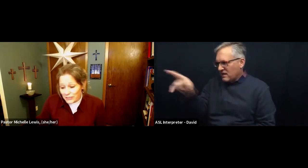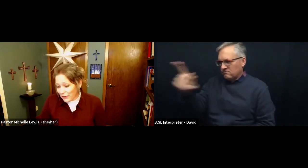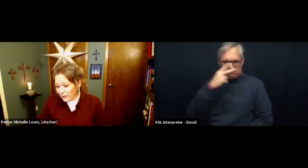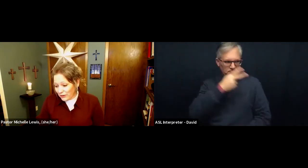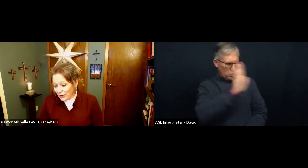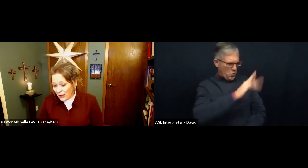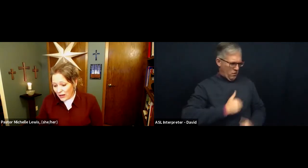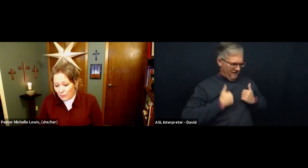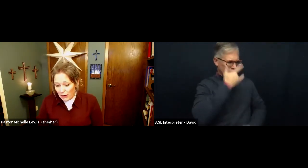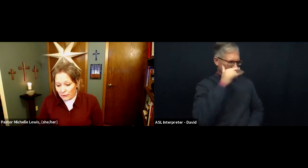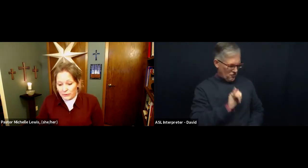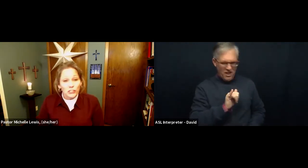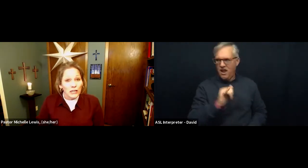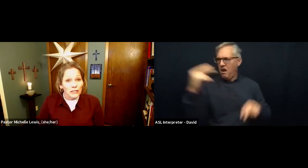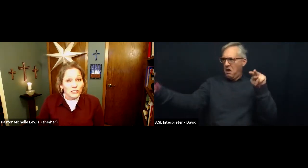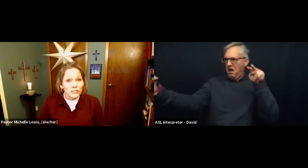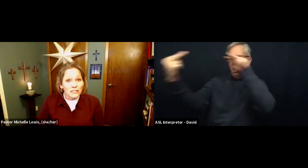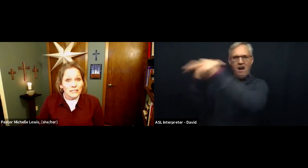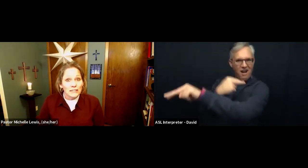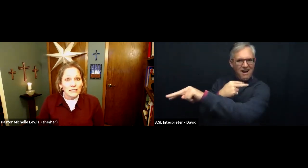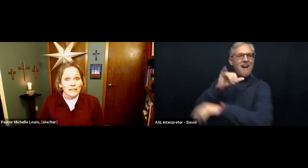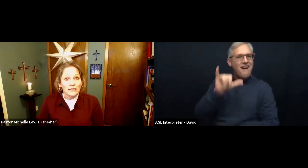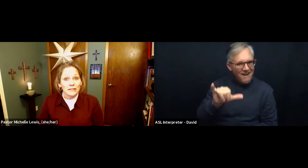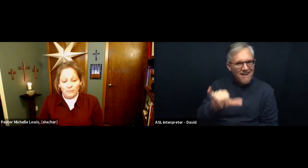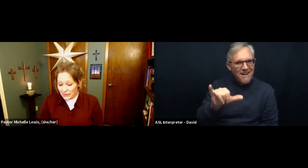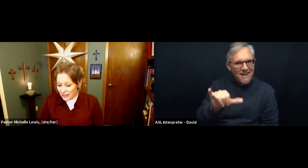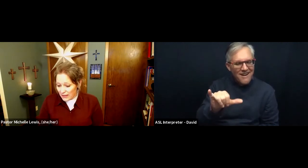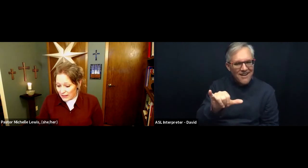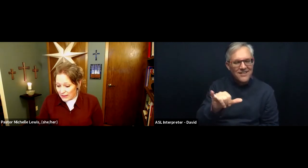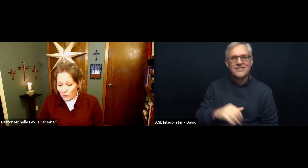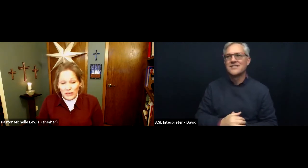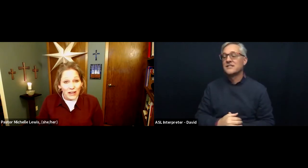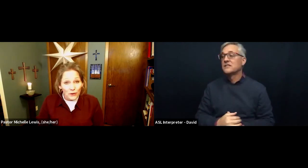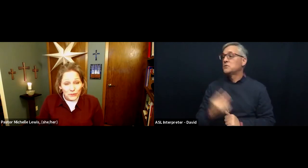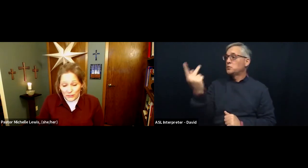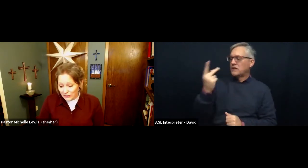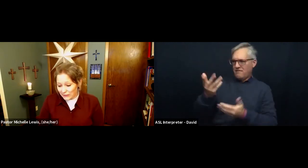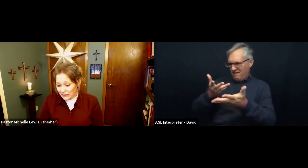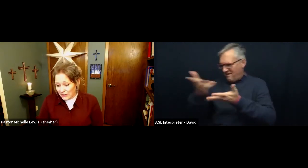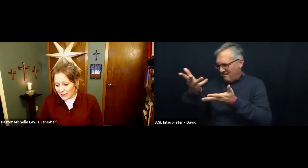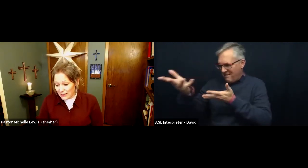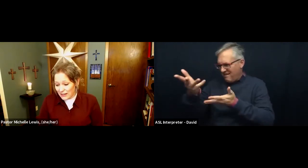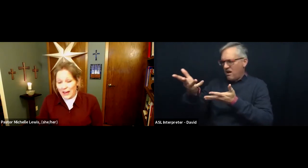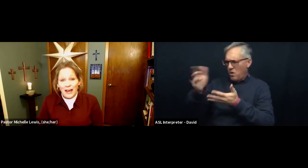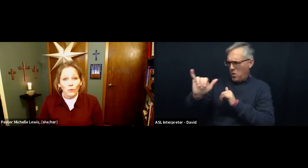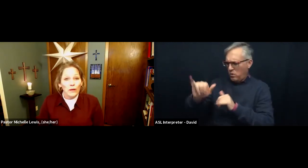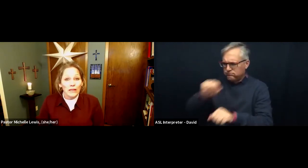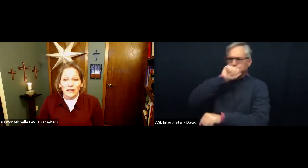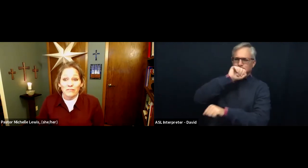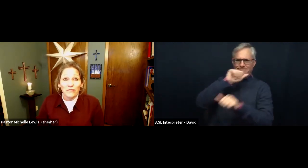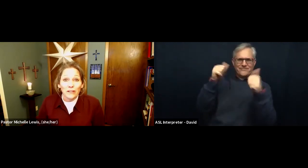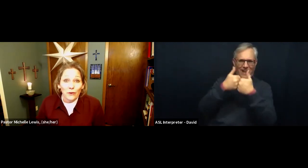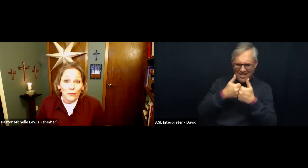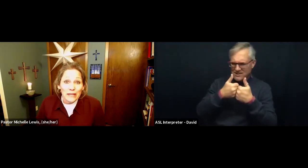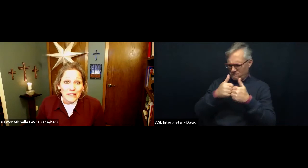learn together about the challenges that we encounter, and we